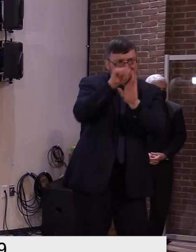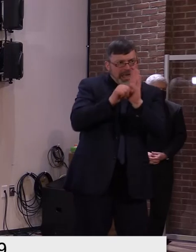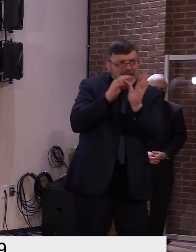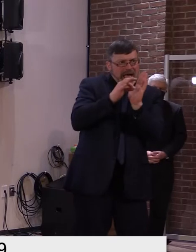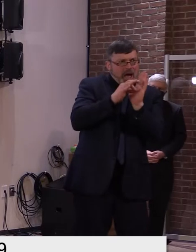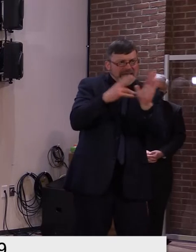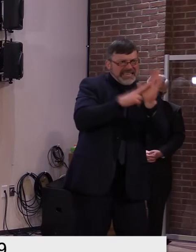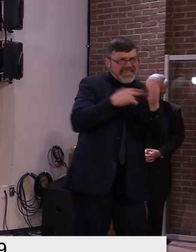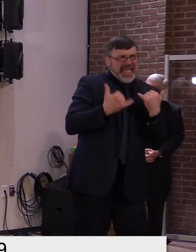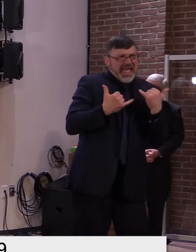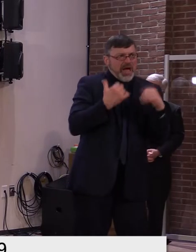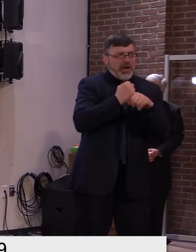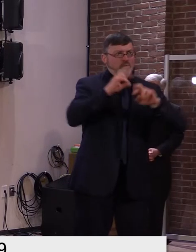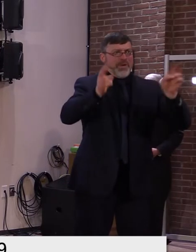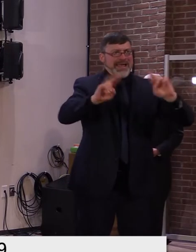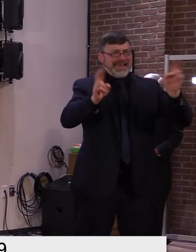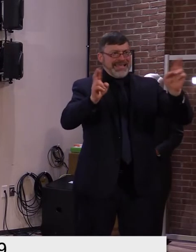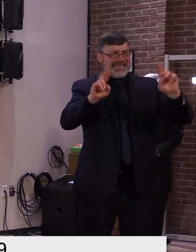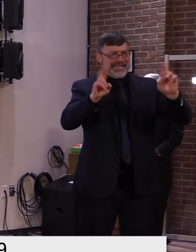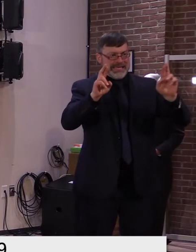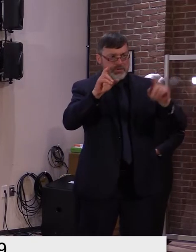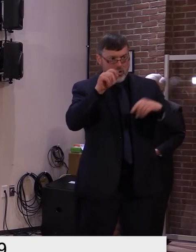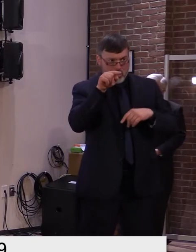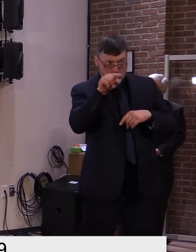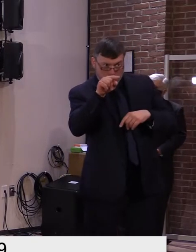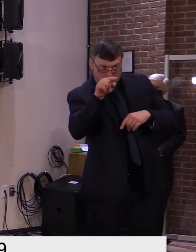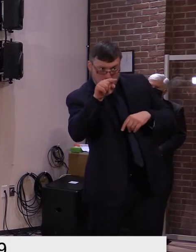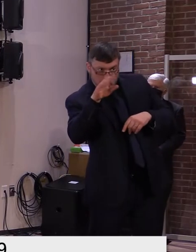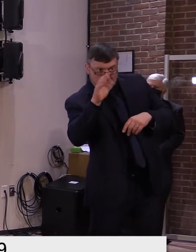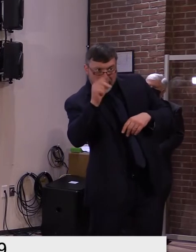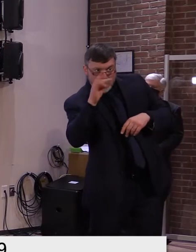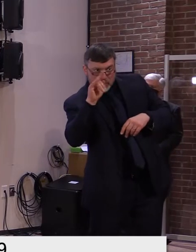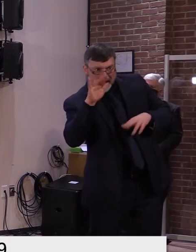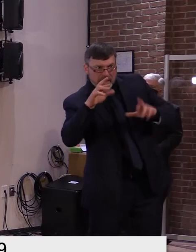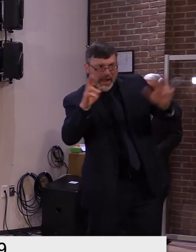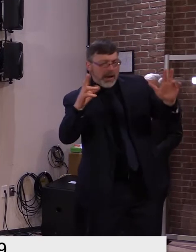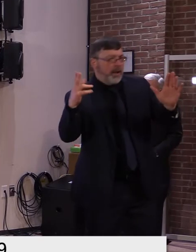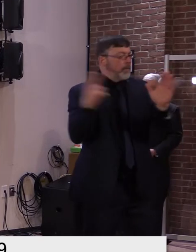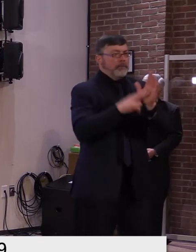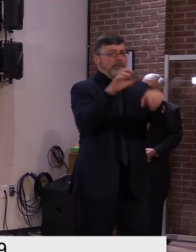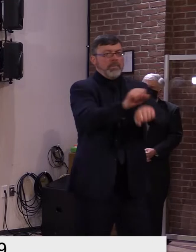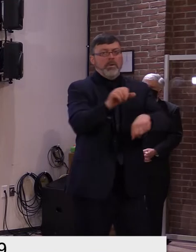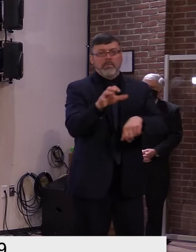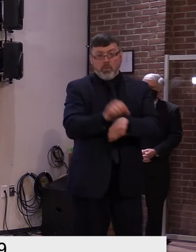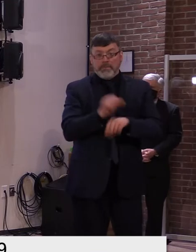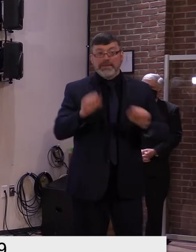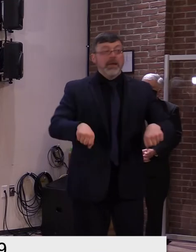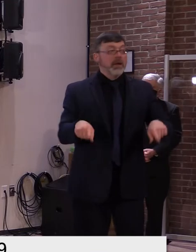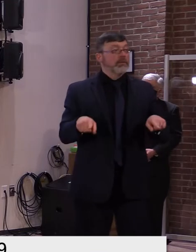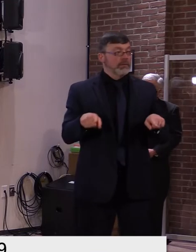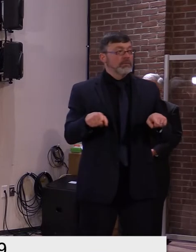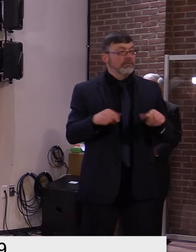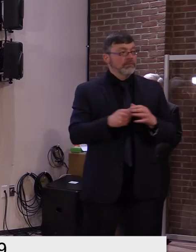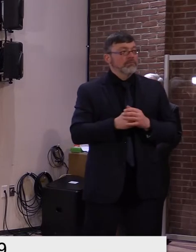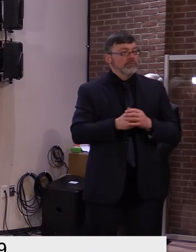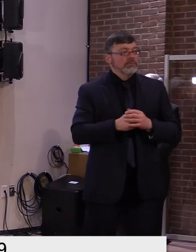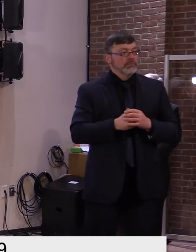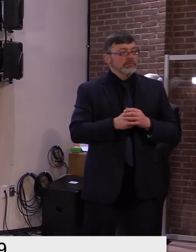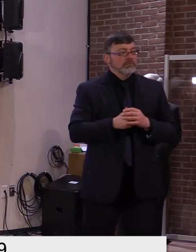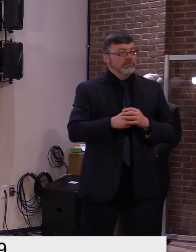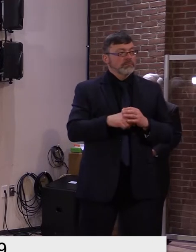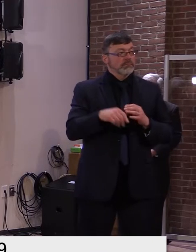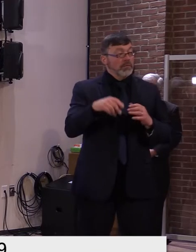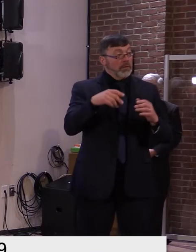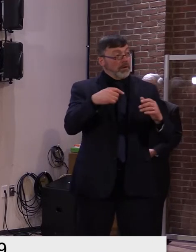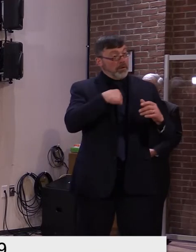But as you'll see, if supply comes in as promised, we hope anyone who wants a vaccine will have the opportunity to be fully vaccinated by the summer,